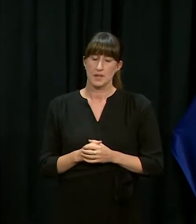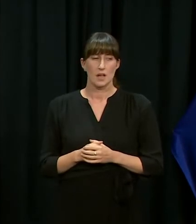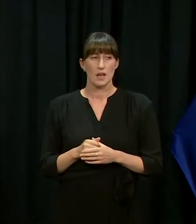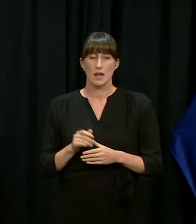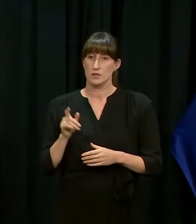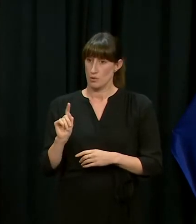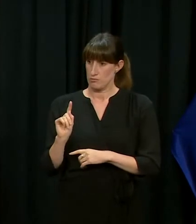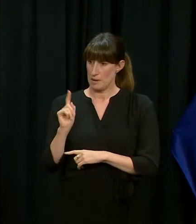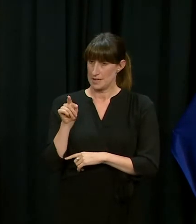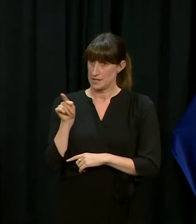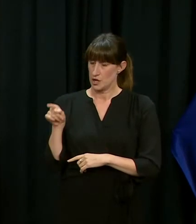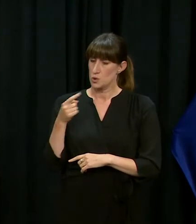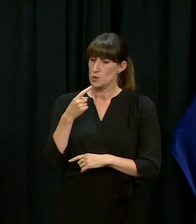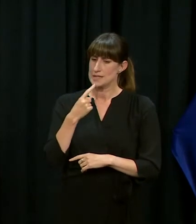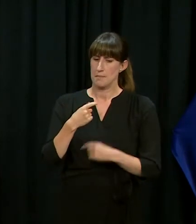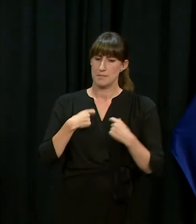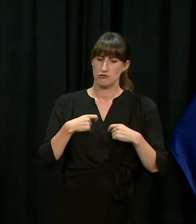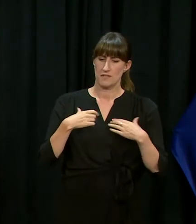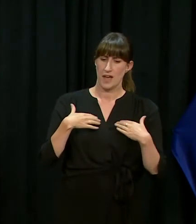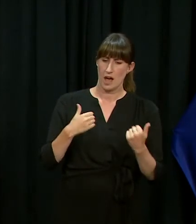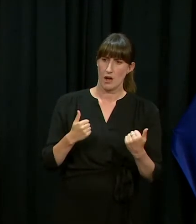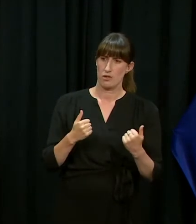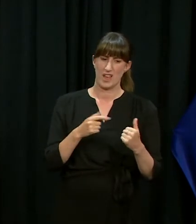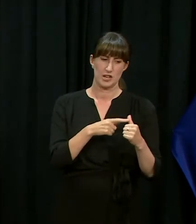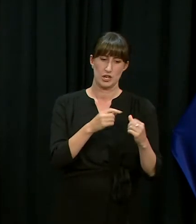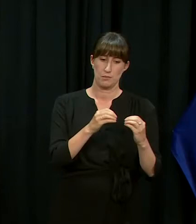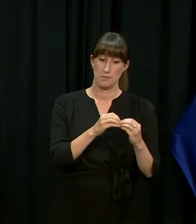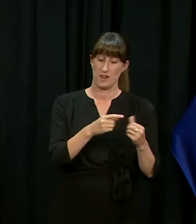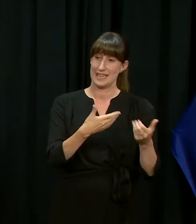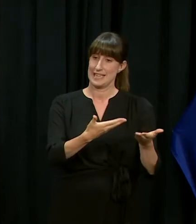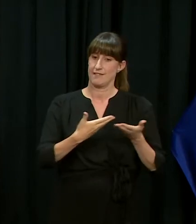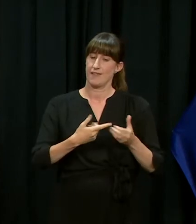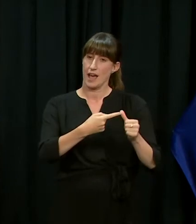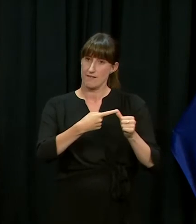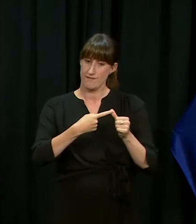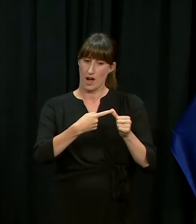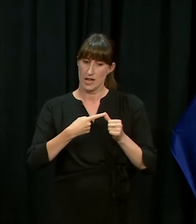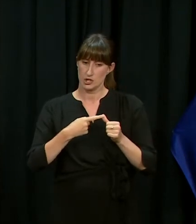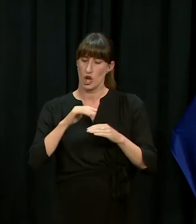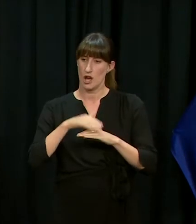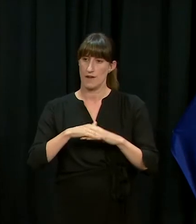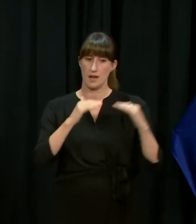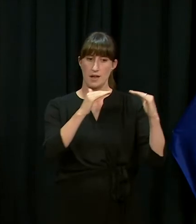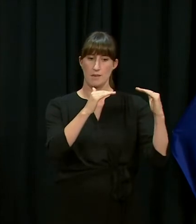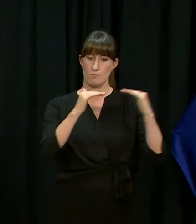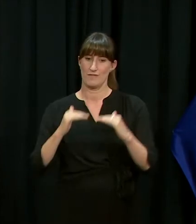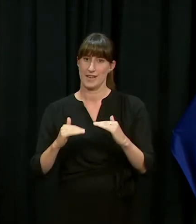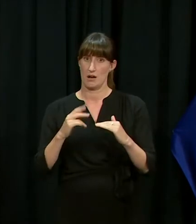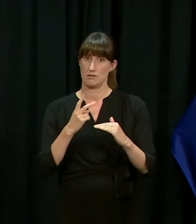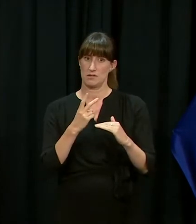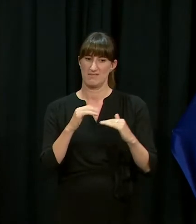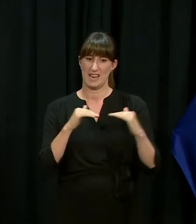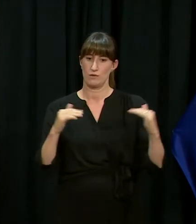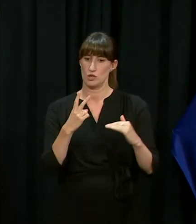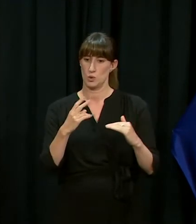Bloomfield had advised and you agreed to moving down to level 2 and level 1 respectively. Was the advice